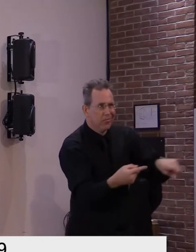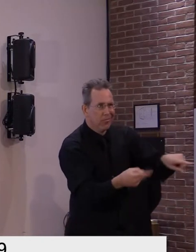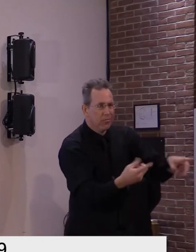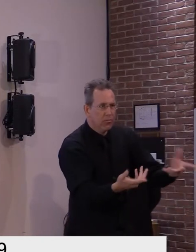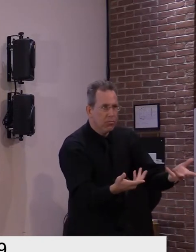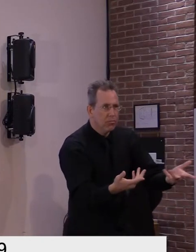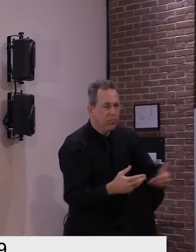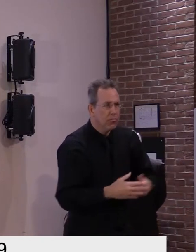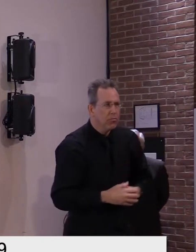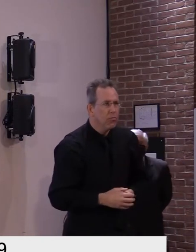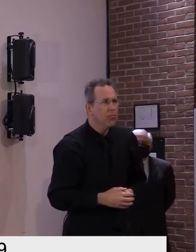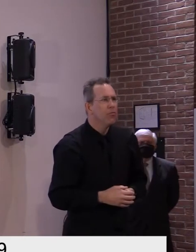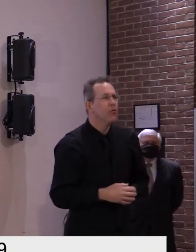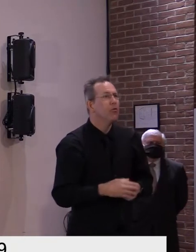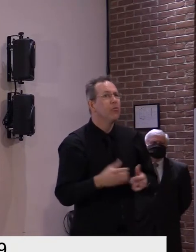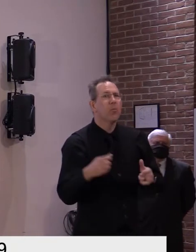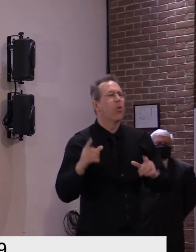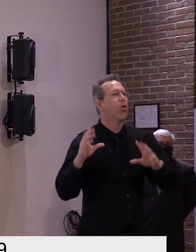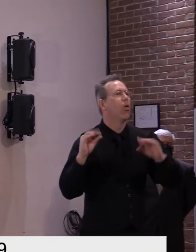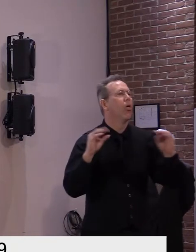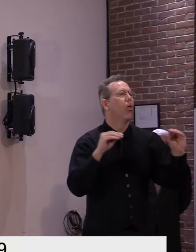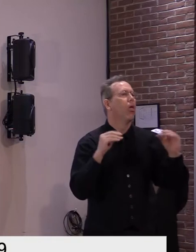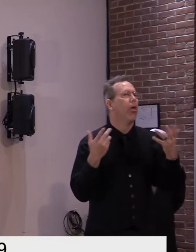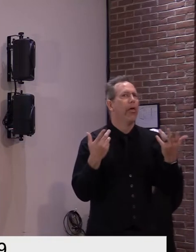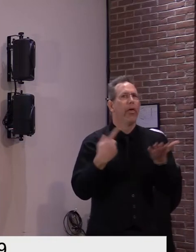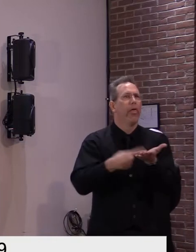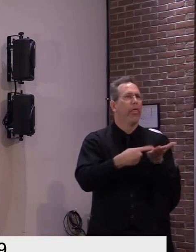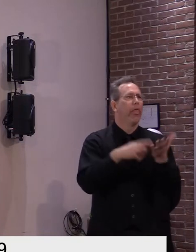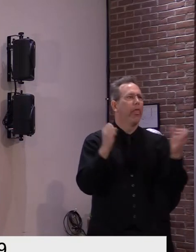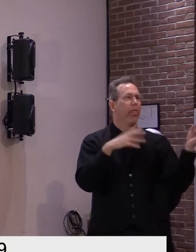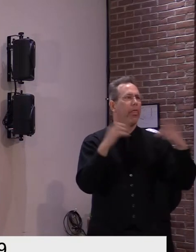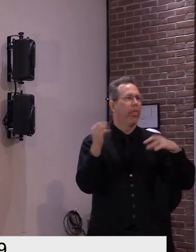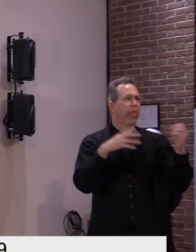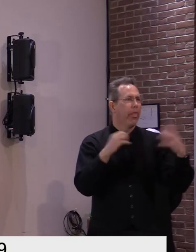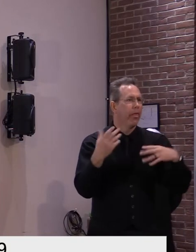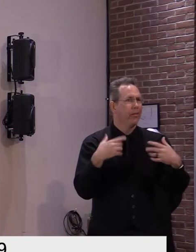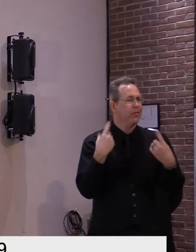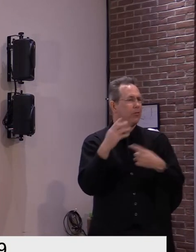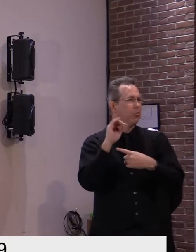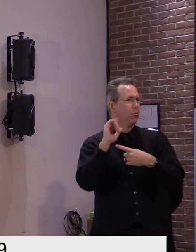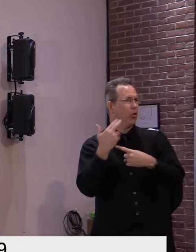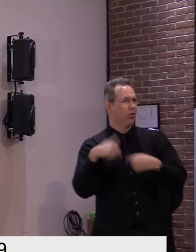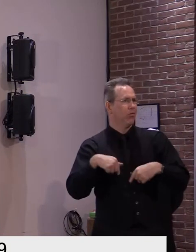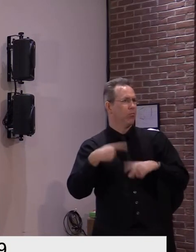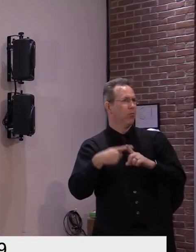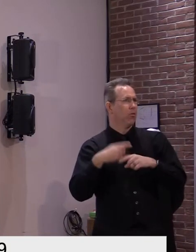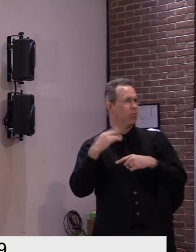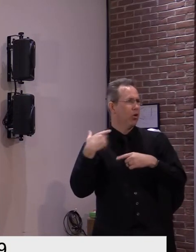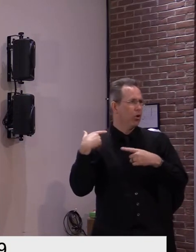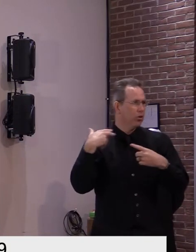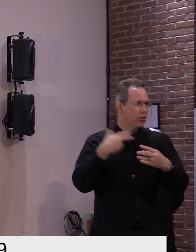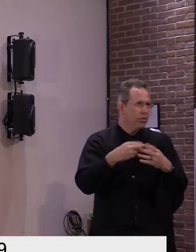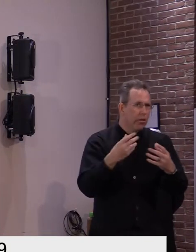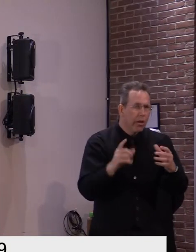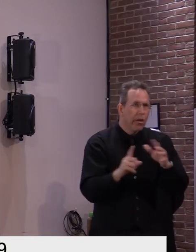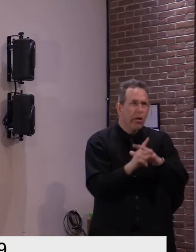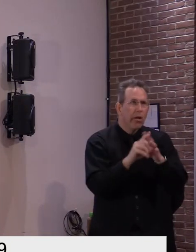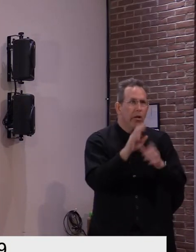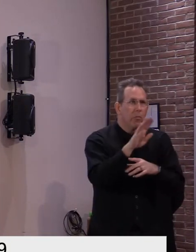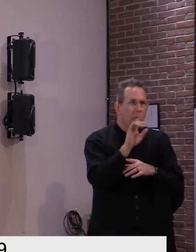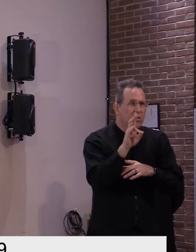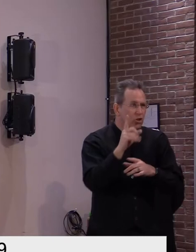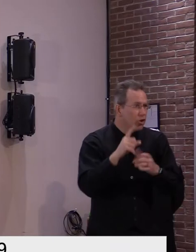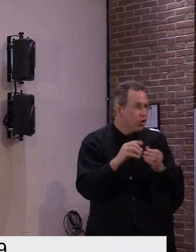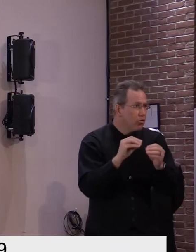the dominant strain in our country. So this is just the tip of the iceberg we're seeing. The good news is we're